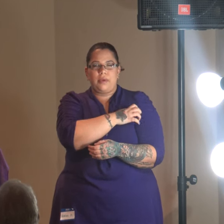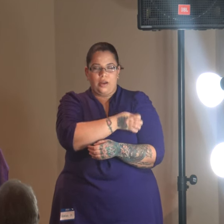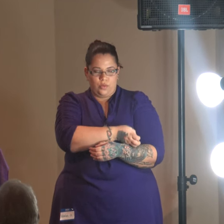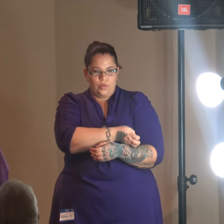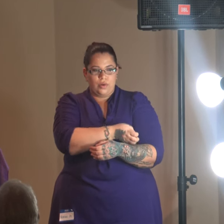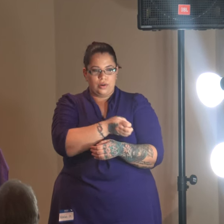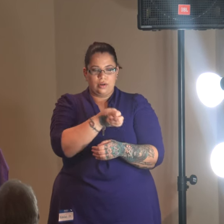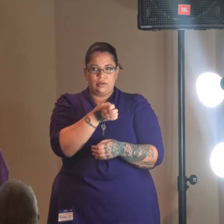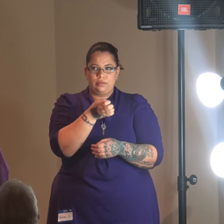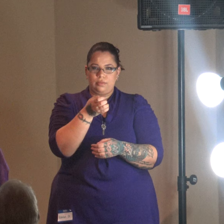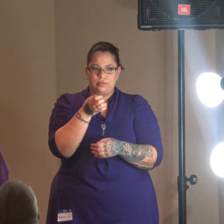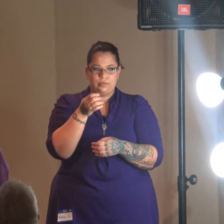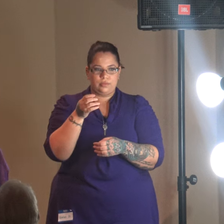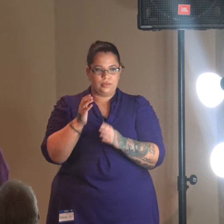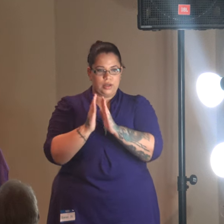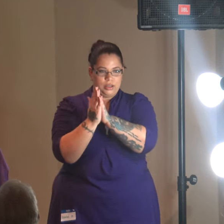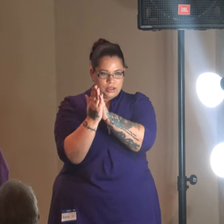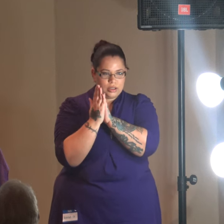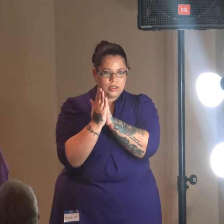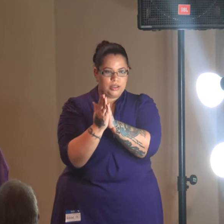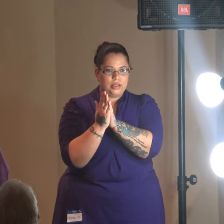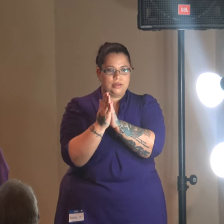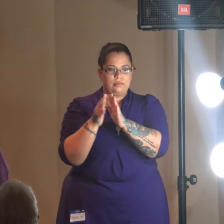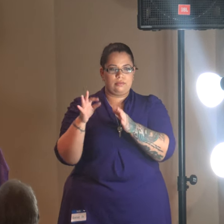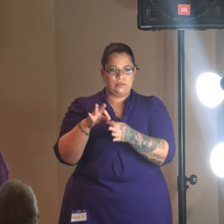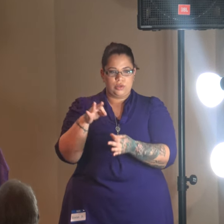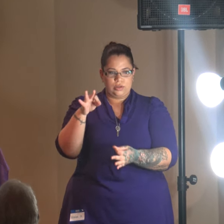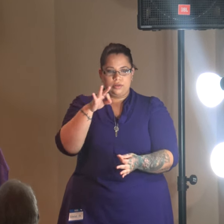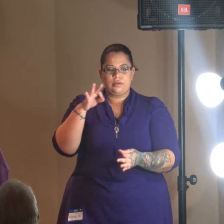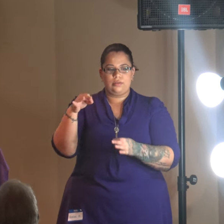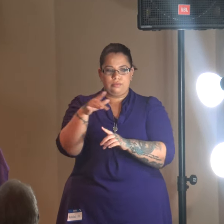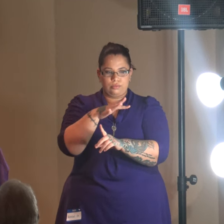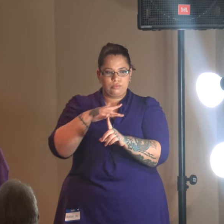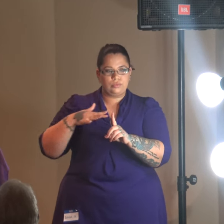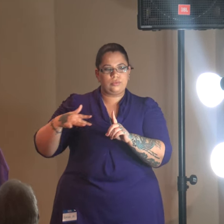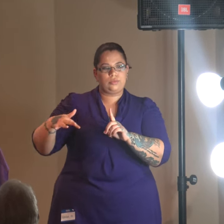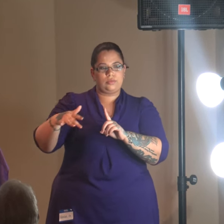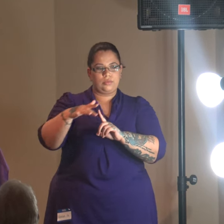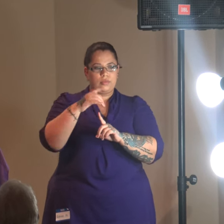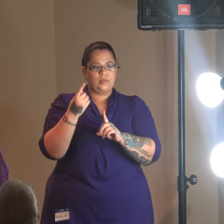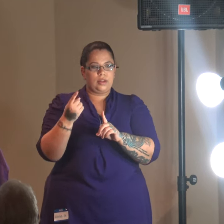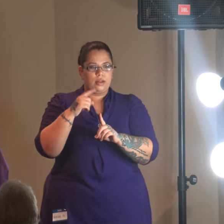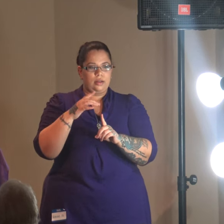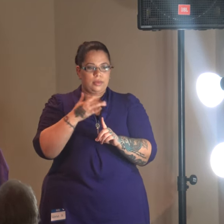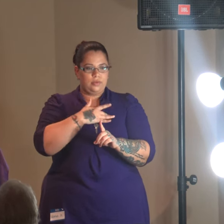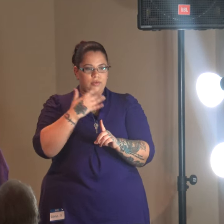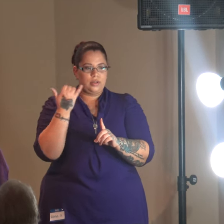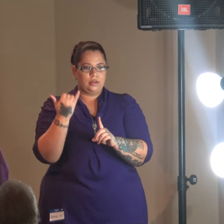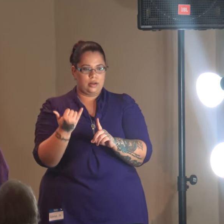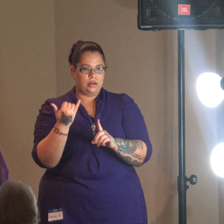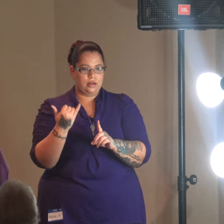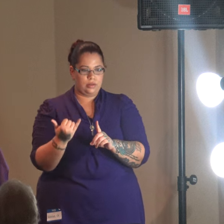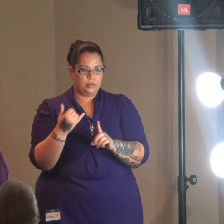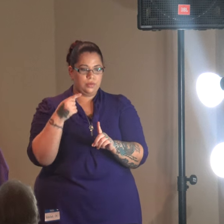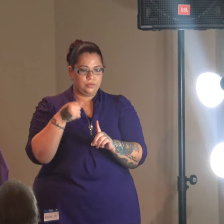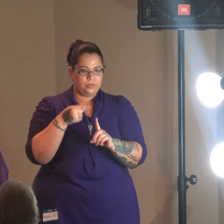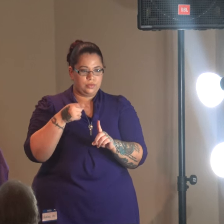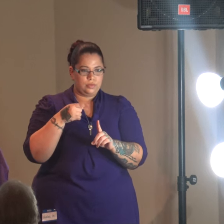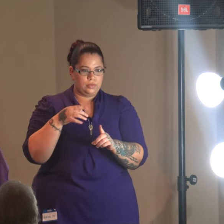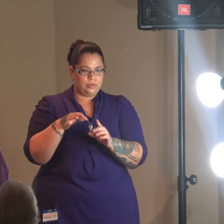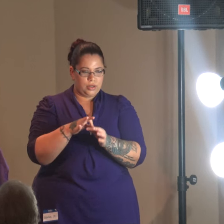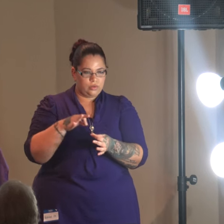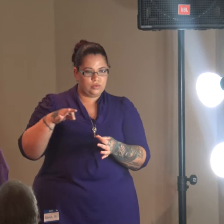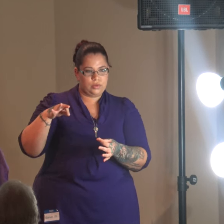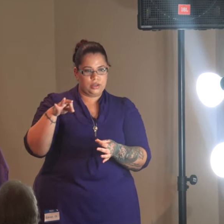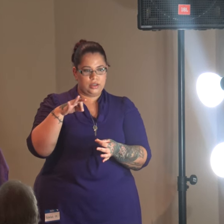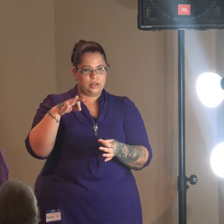itself is right where I am right now. That power, that presence that has every grain of sand right where it is, every drop of water in